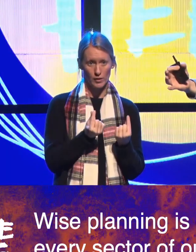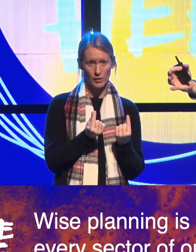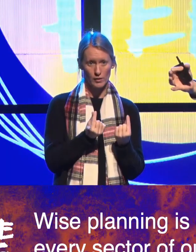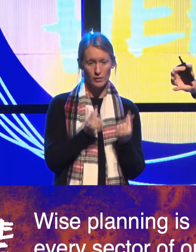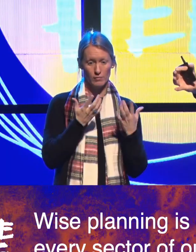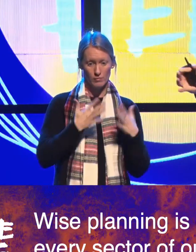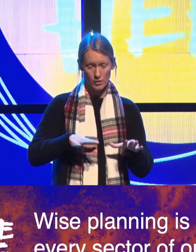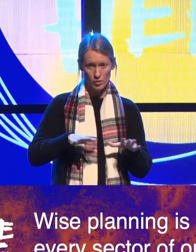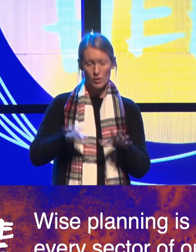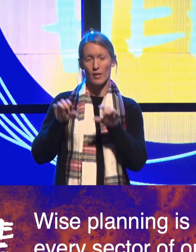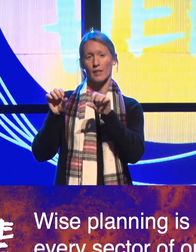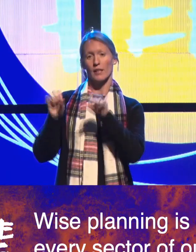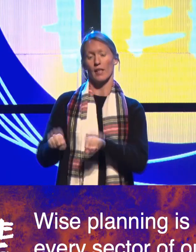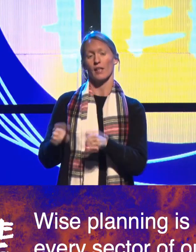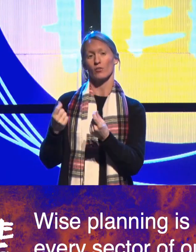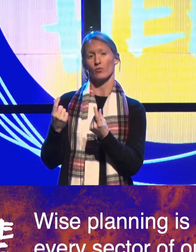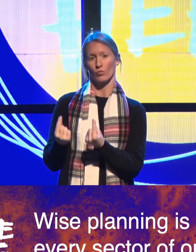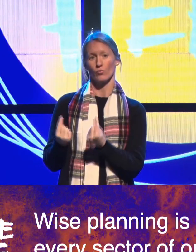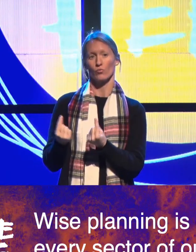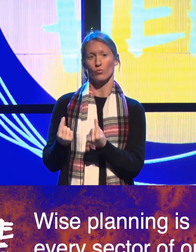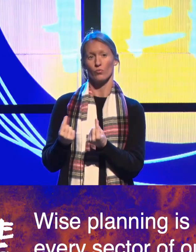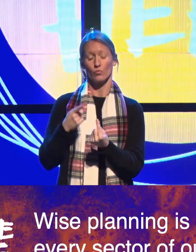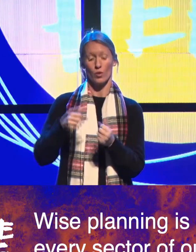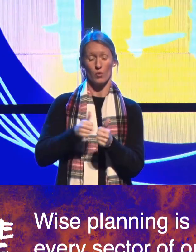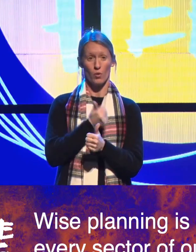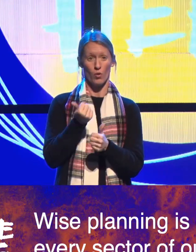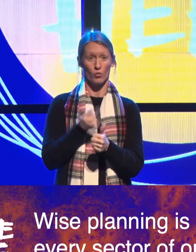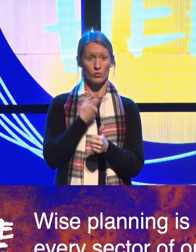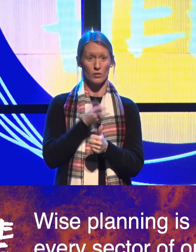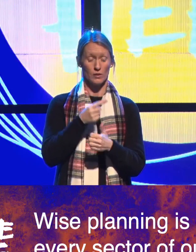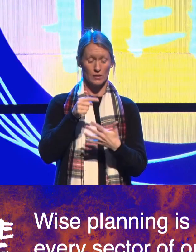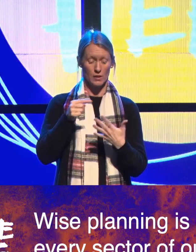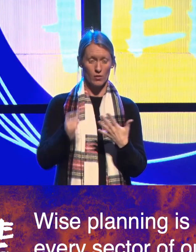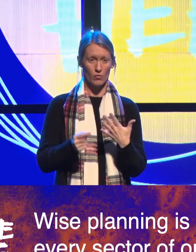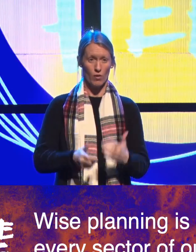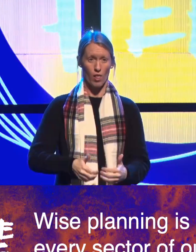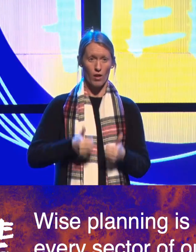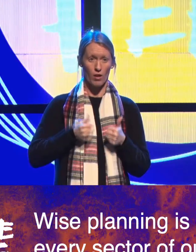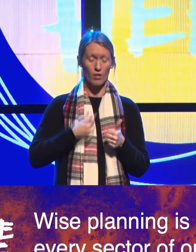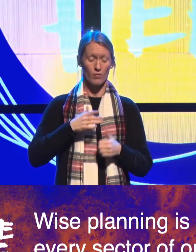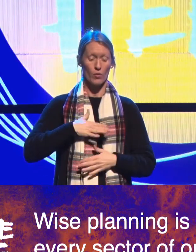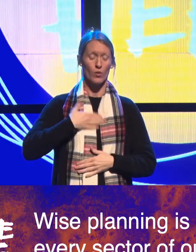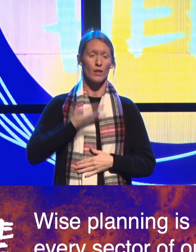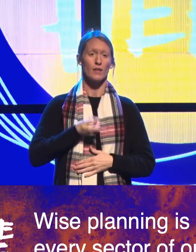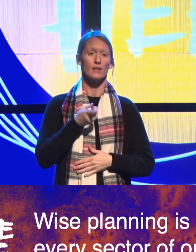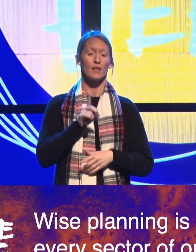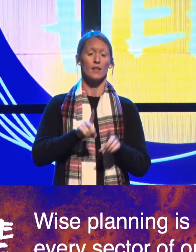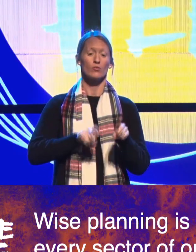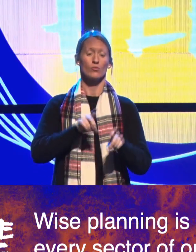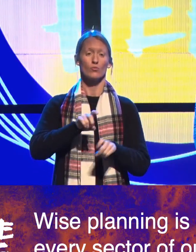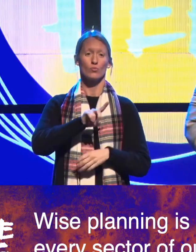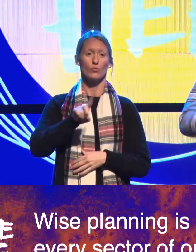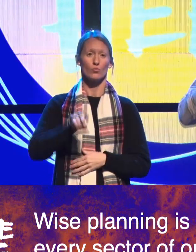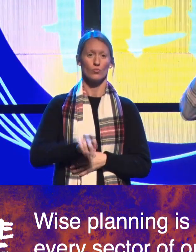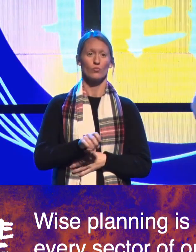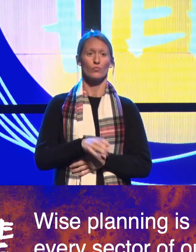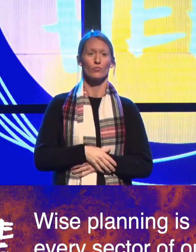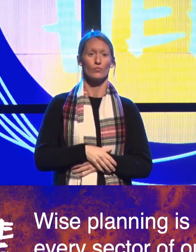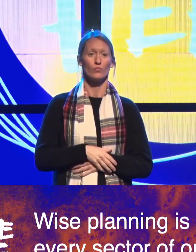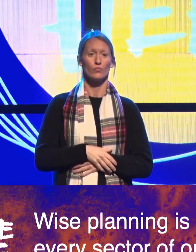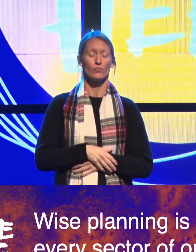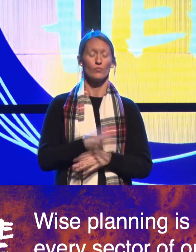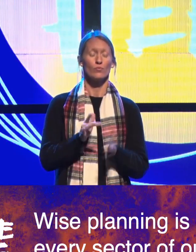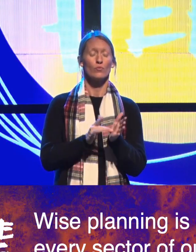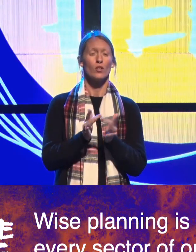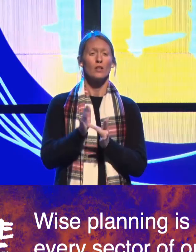doing? Right? If we're going to get the most out of these areas of our lives, we have to be willing to ask those questions. So Jesus is saying, hey, listen,